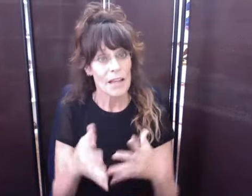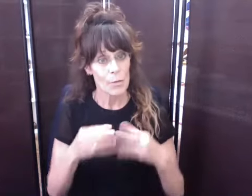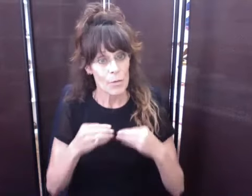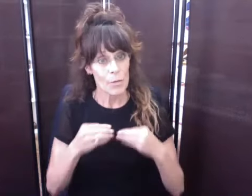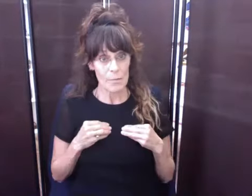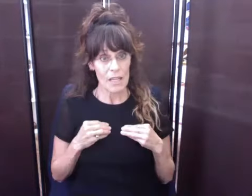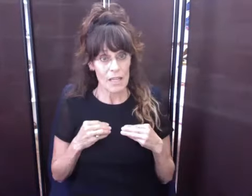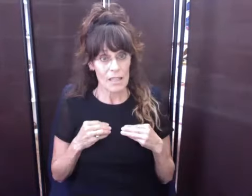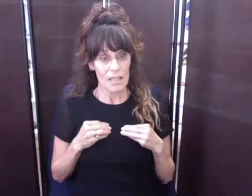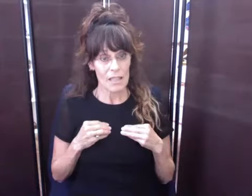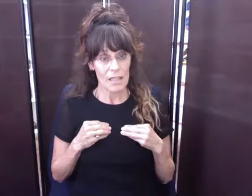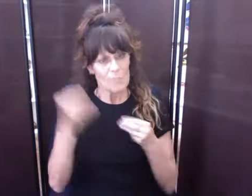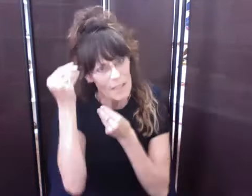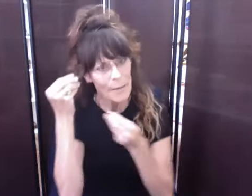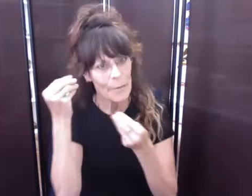as someone who tries to bring this message.